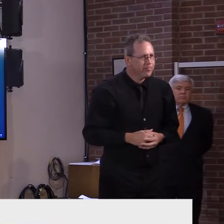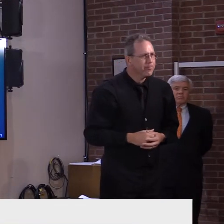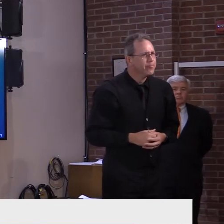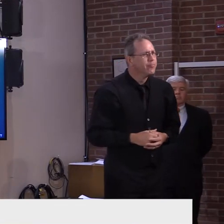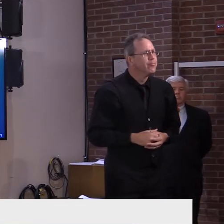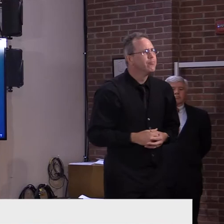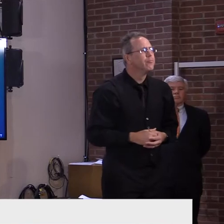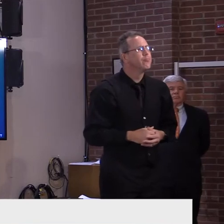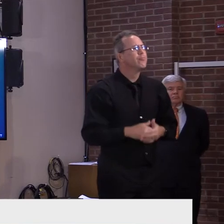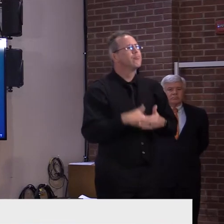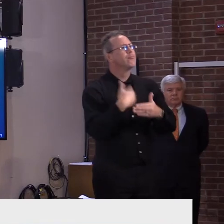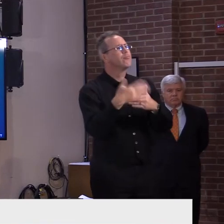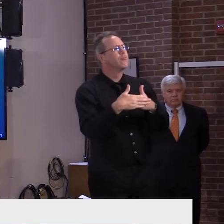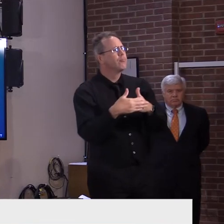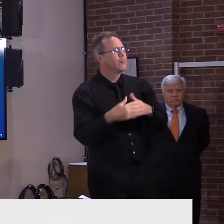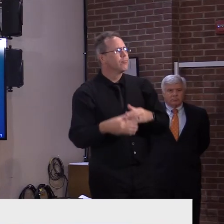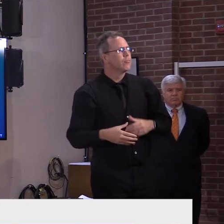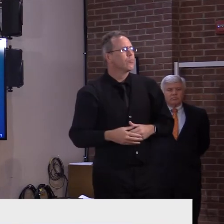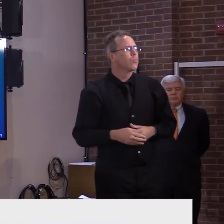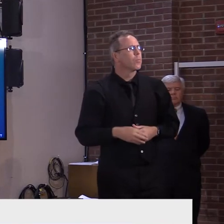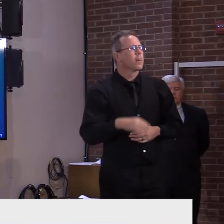Joseph Gresser, the Barton Chronicle.